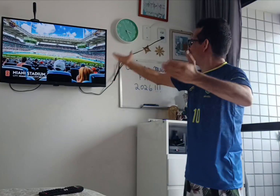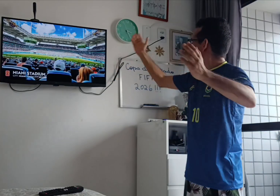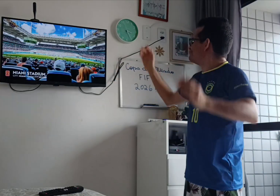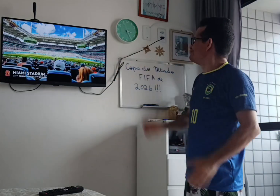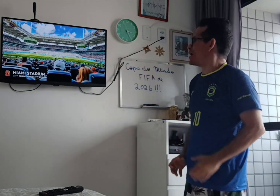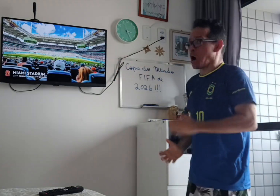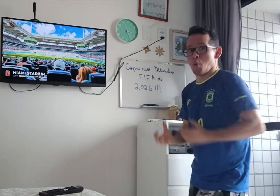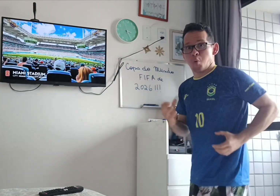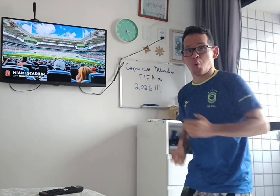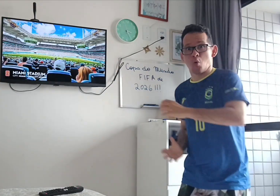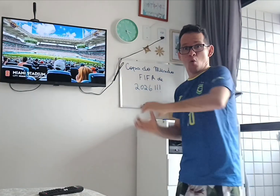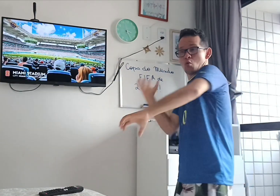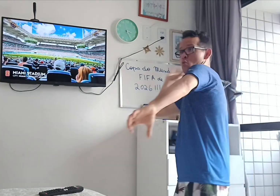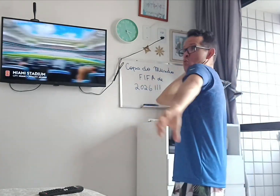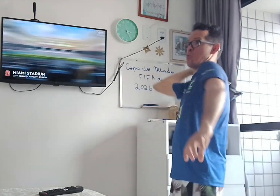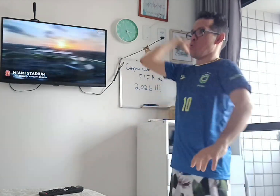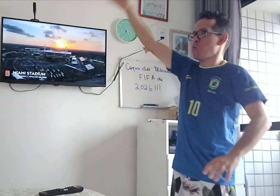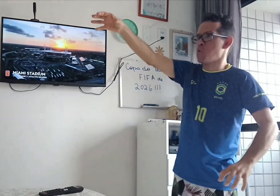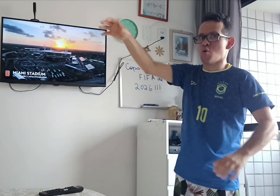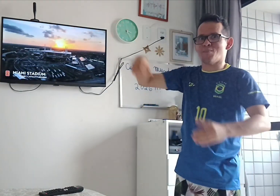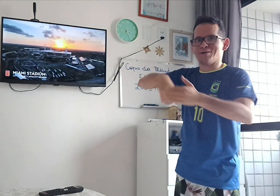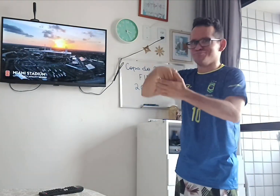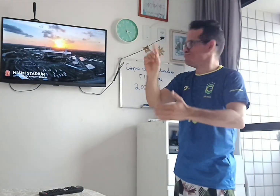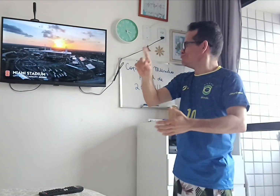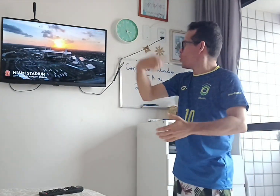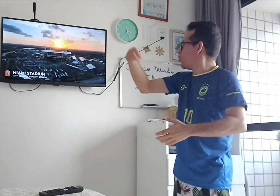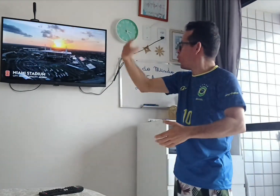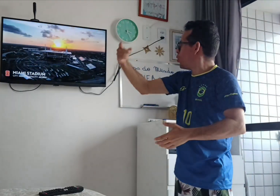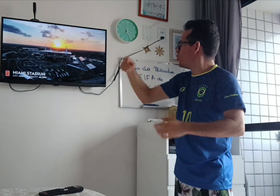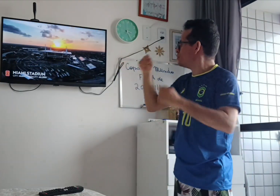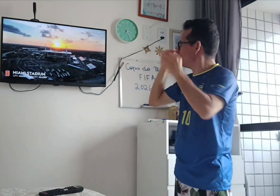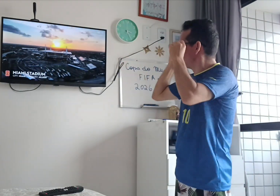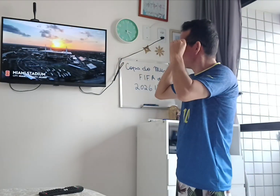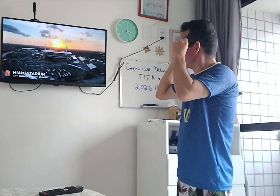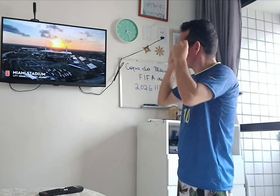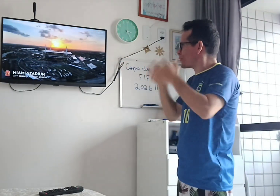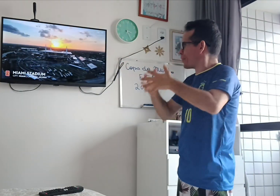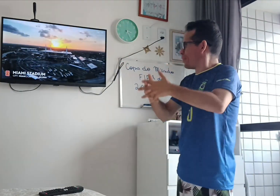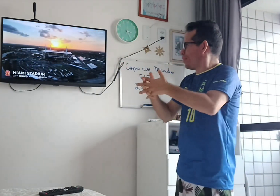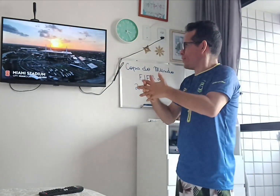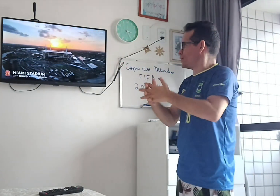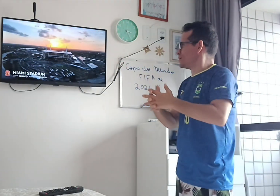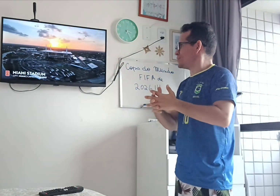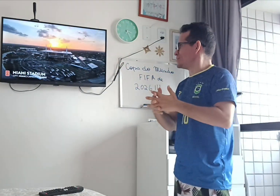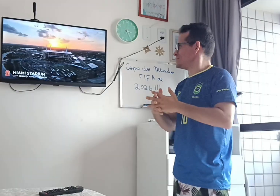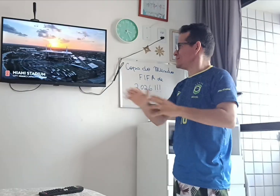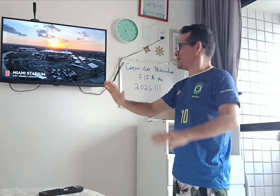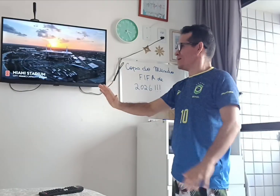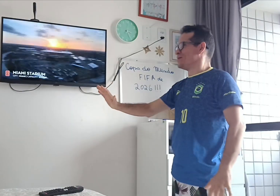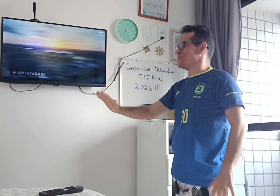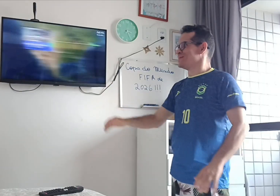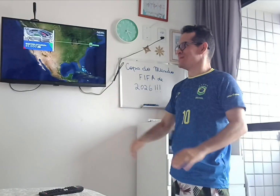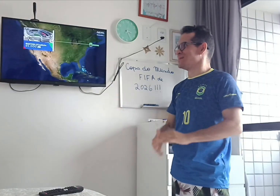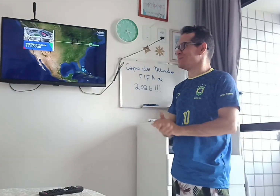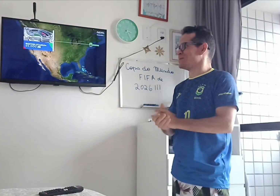heavyweights such as Brazil, Uruguay, and Portugal, potentially with Cristiano Ronaldo on the pitch. Boston